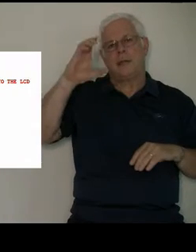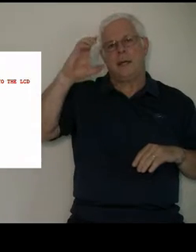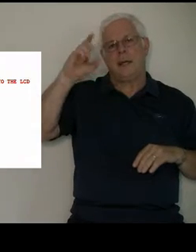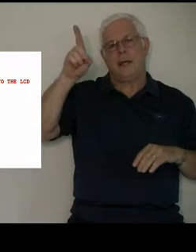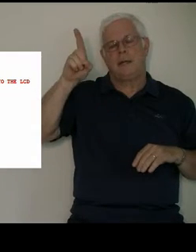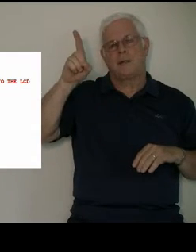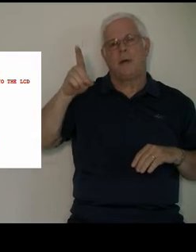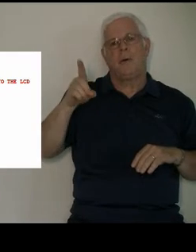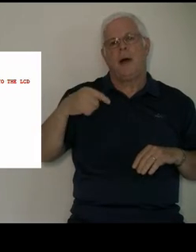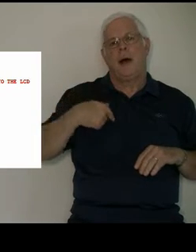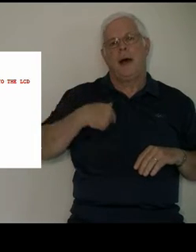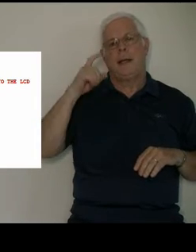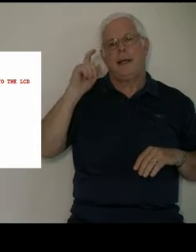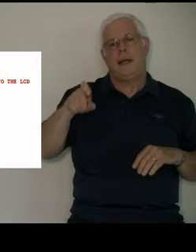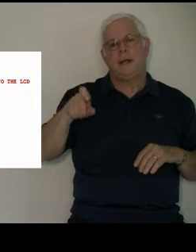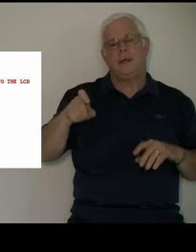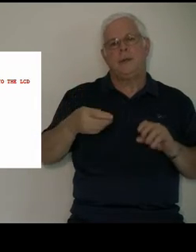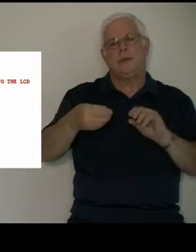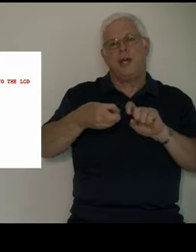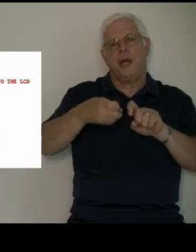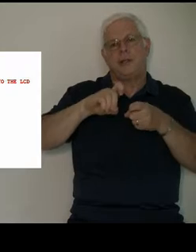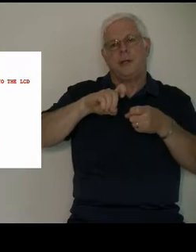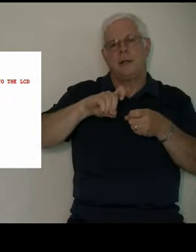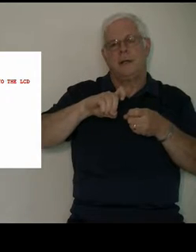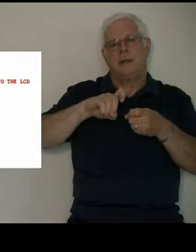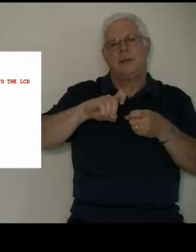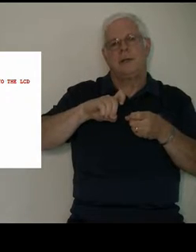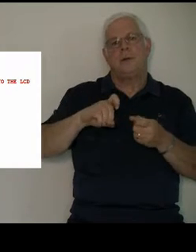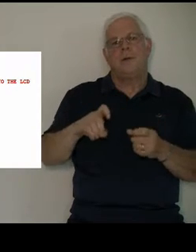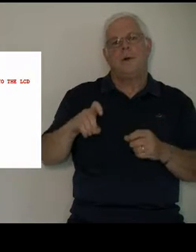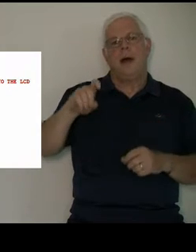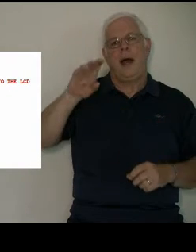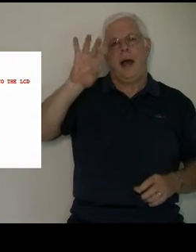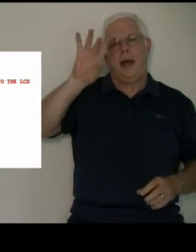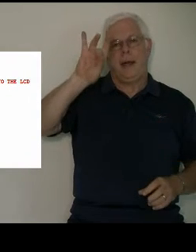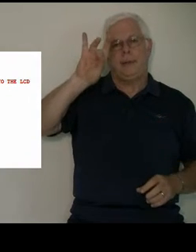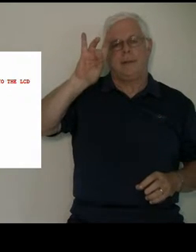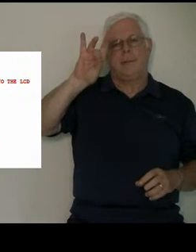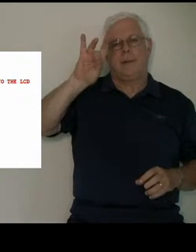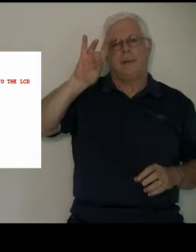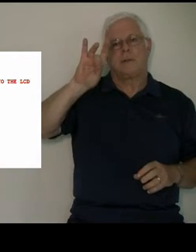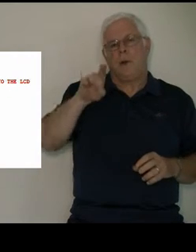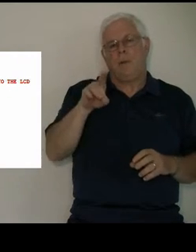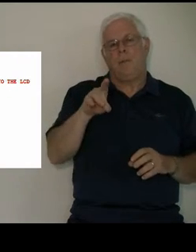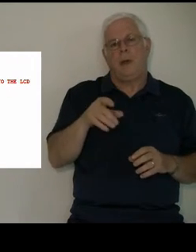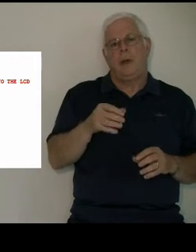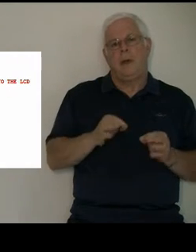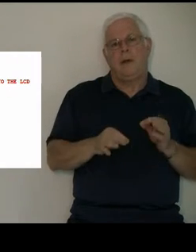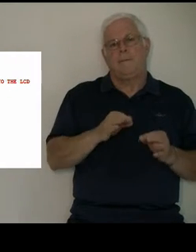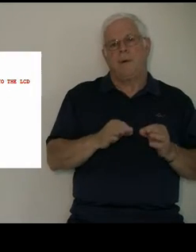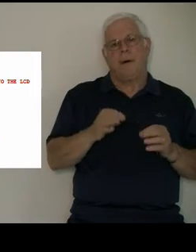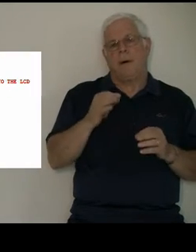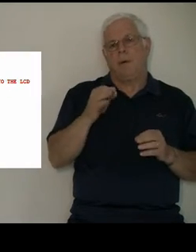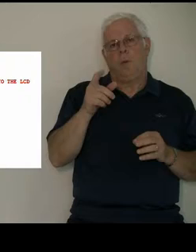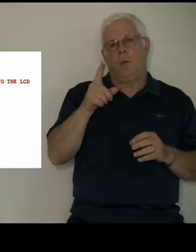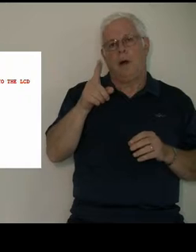LCD, so I needed to change it to 8. So if